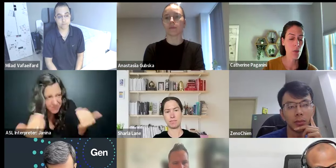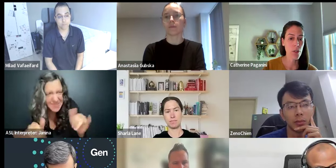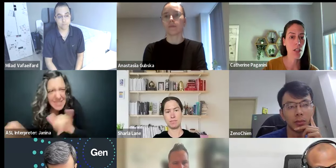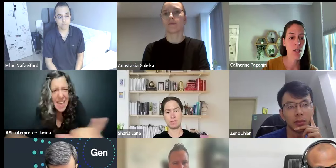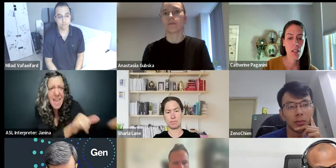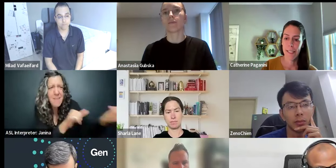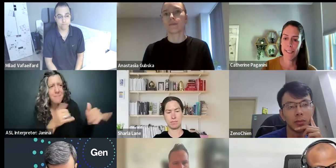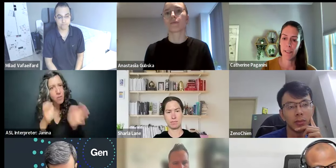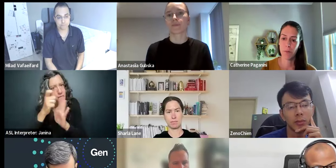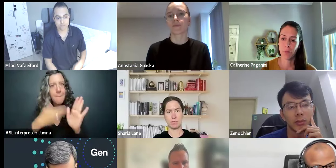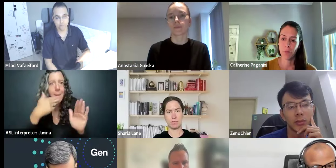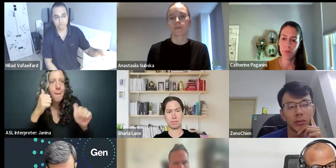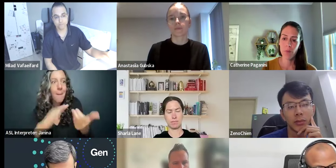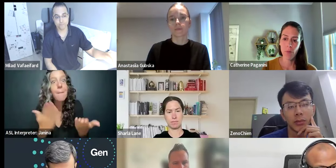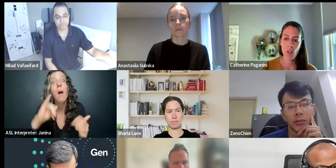know, there could be more.